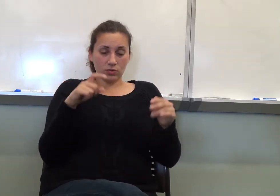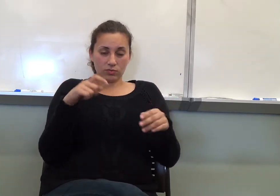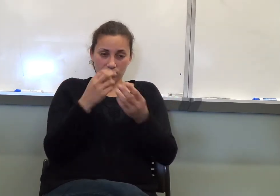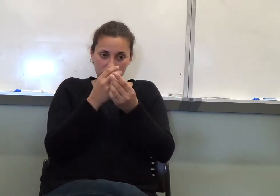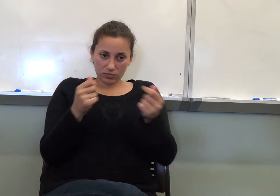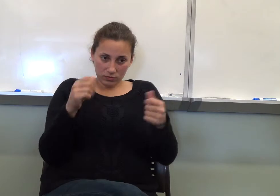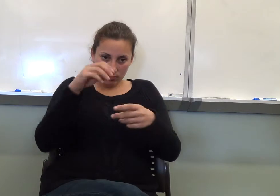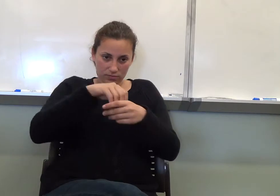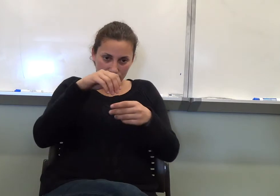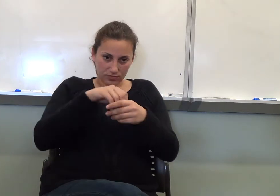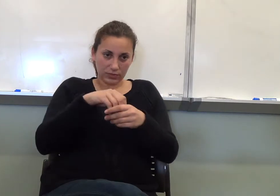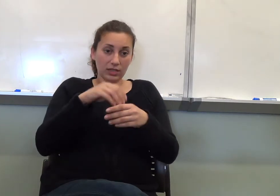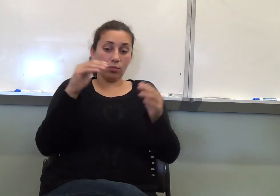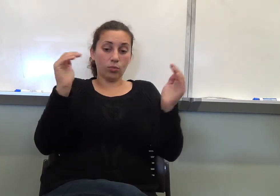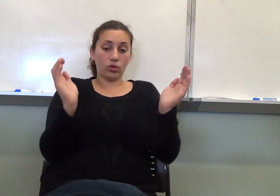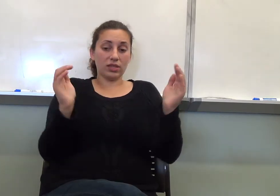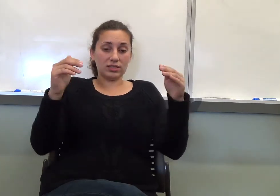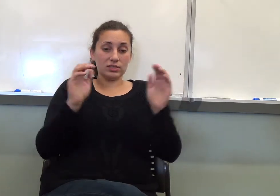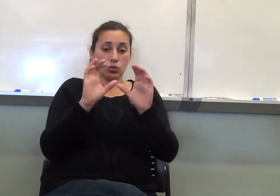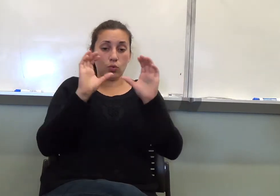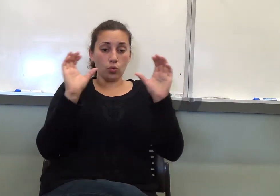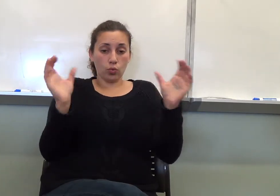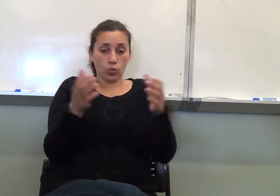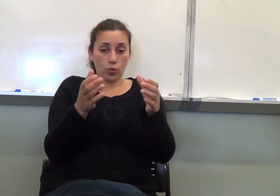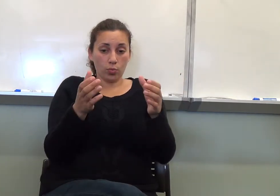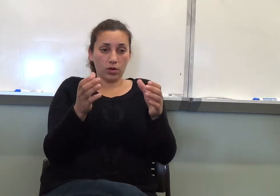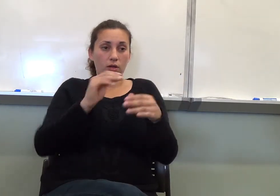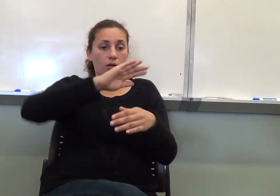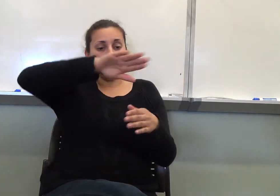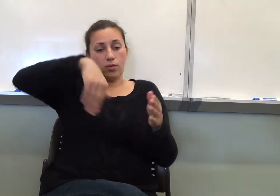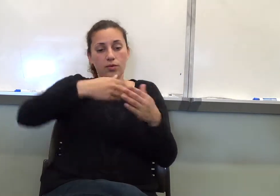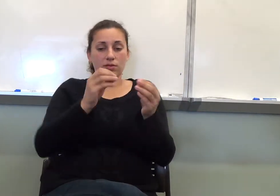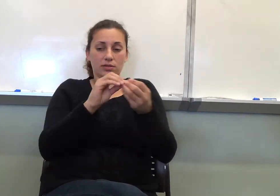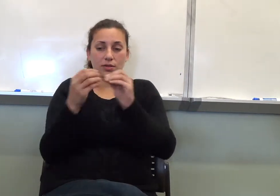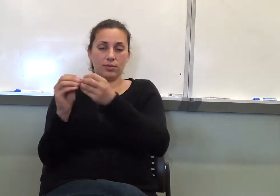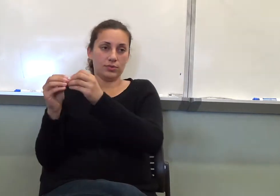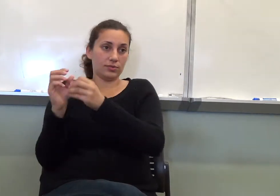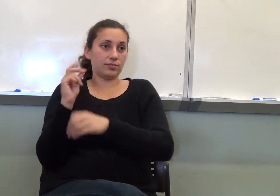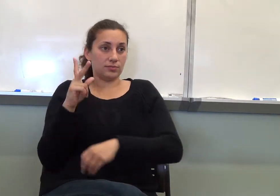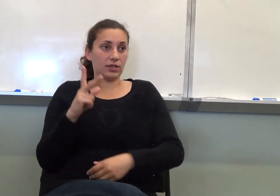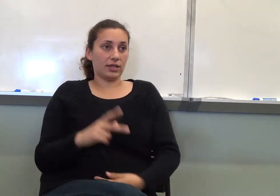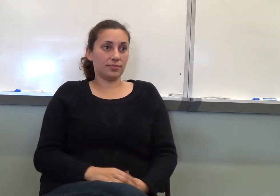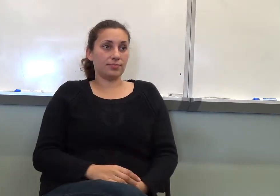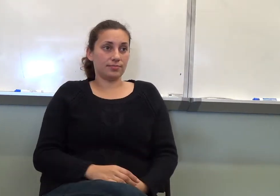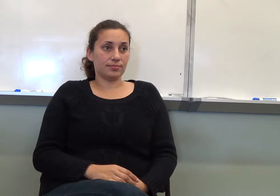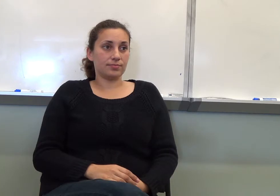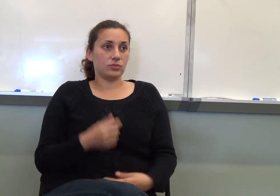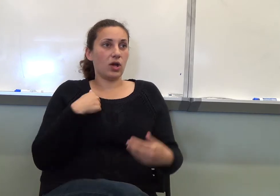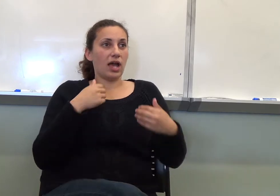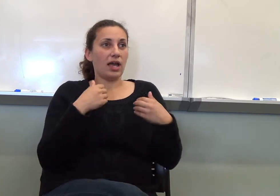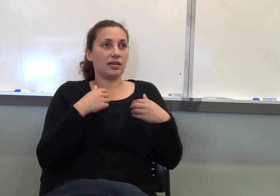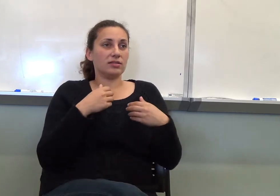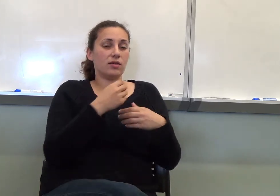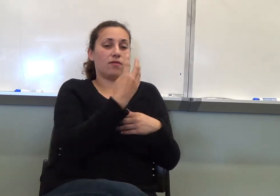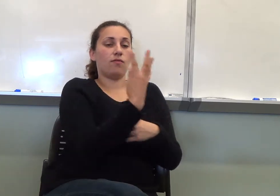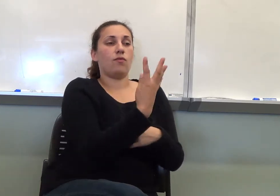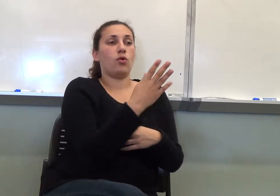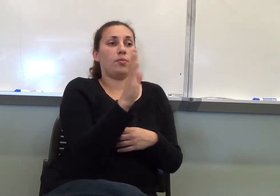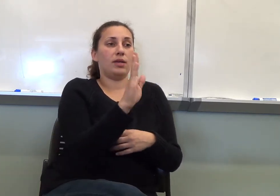something together. So whatever you're doing, do it to the whole thing, every single part of it. So I've got to subtract the 4b.